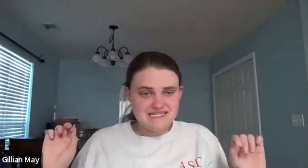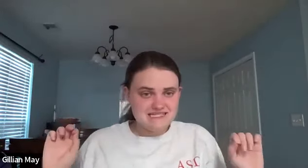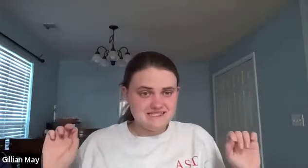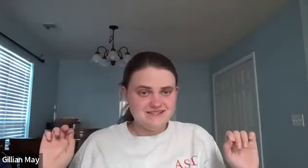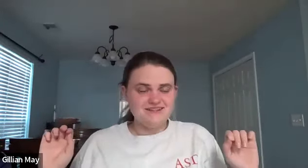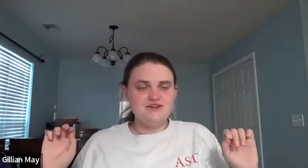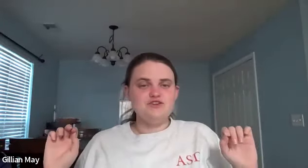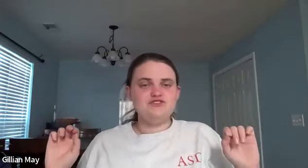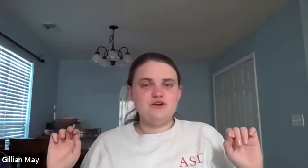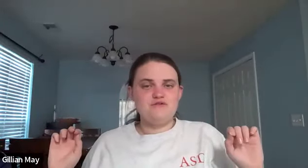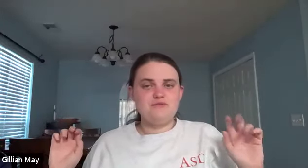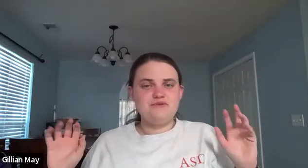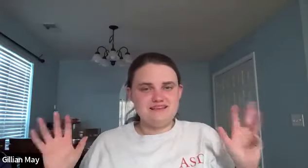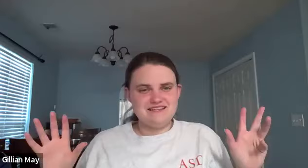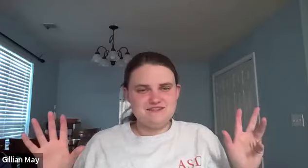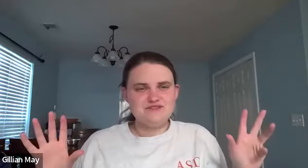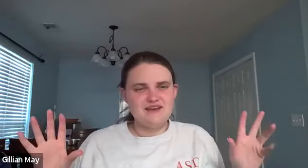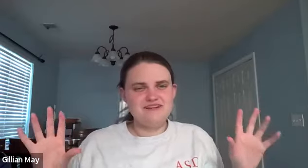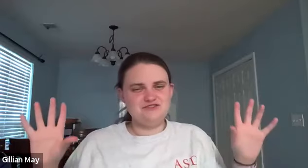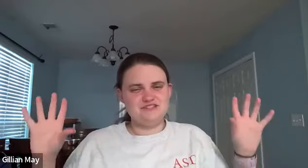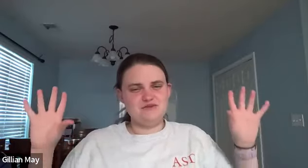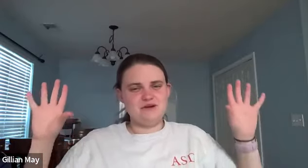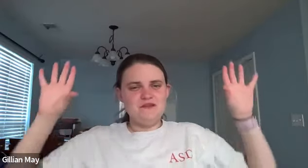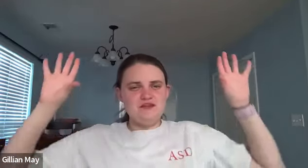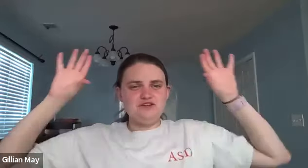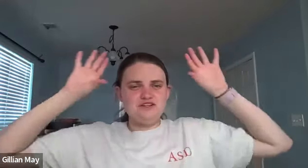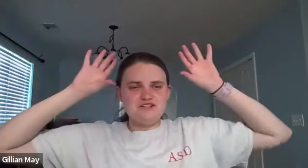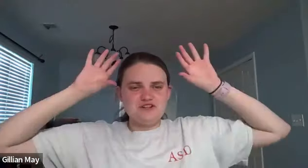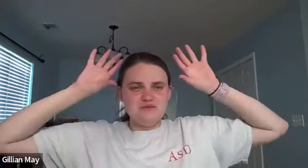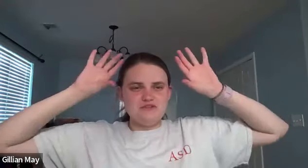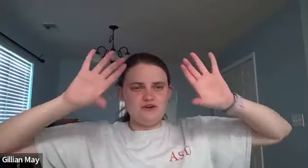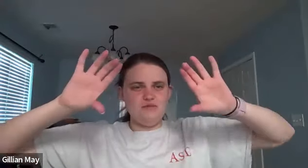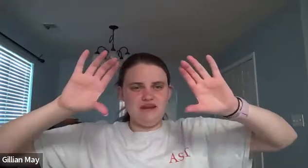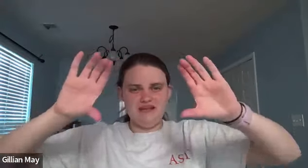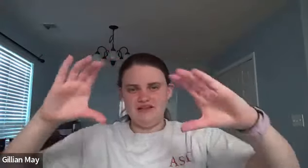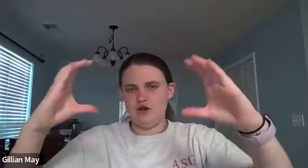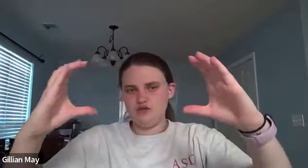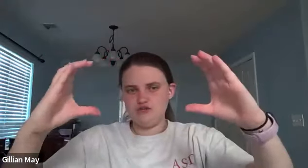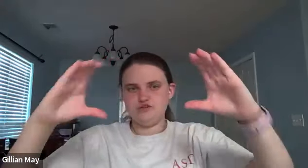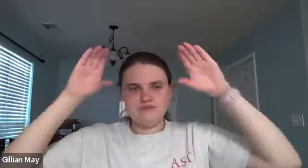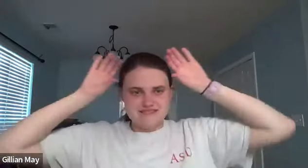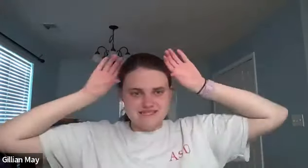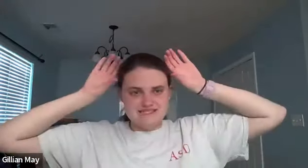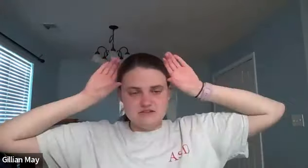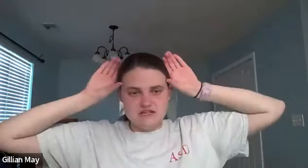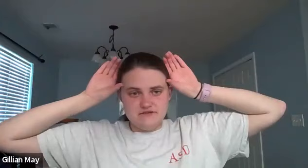president. So for president, this one's kind of an interesting one. You're going to start with your open, like huge open C's near the side of your